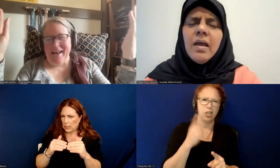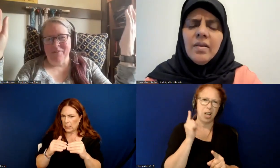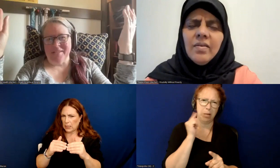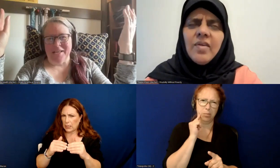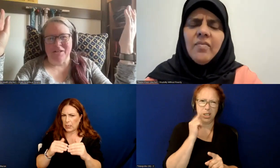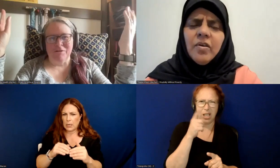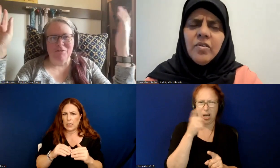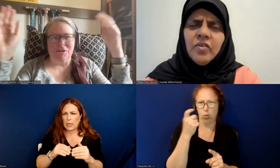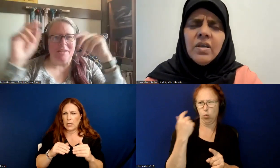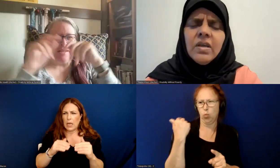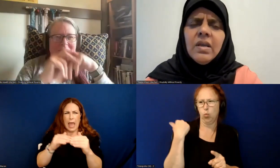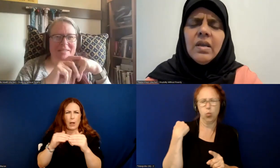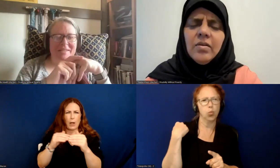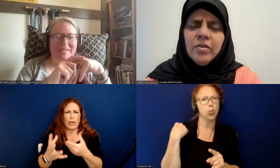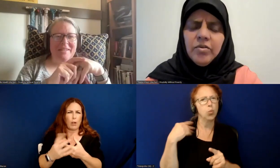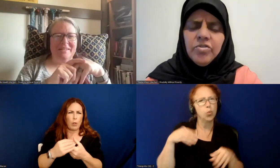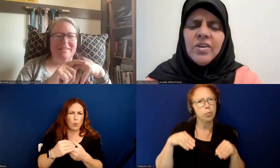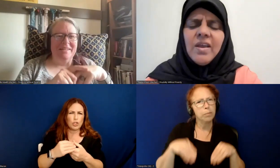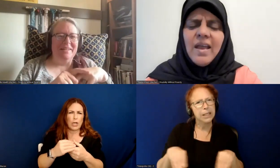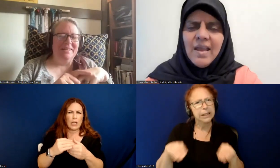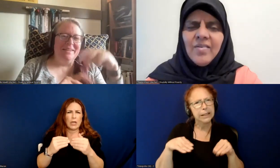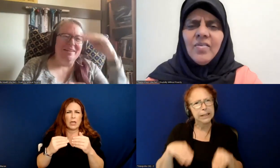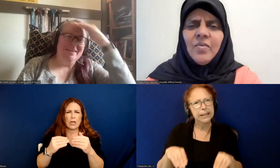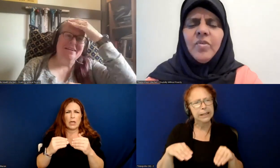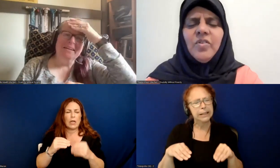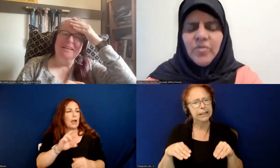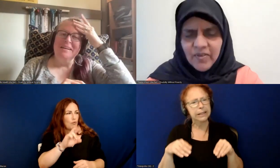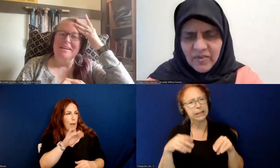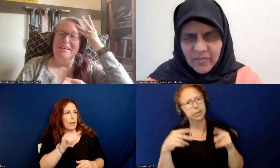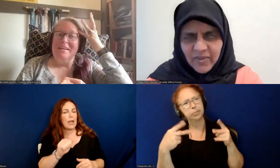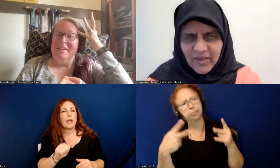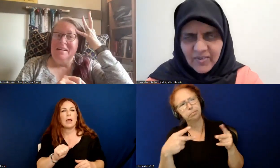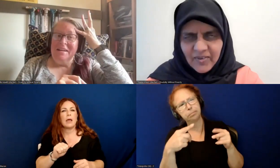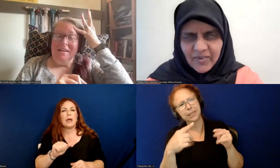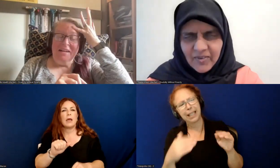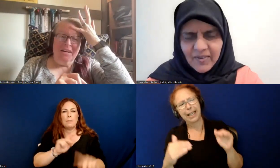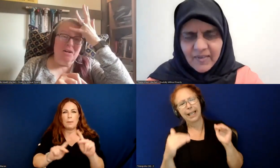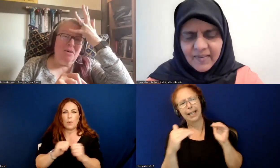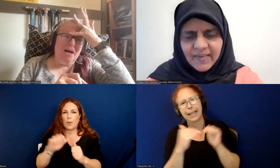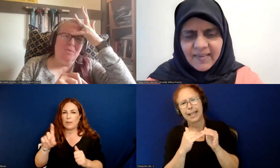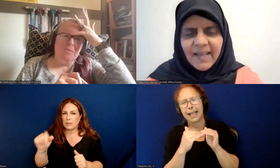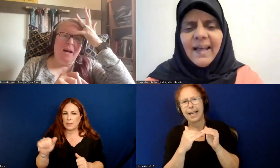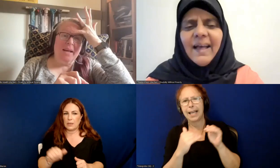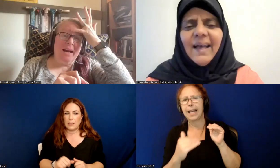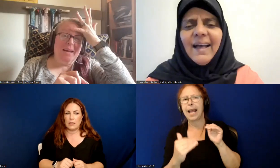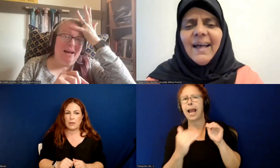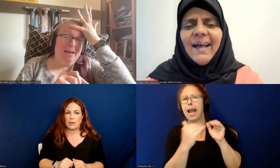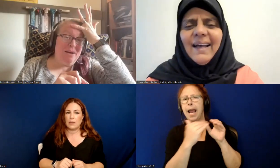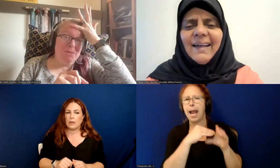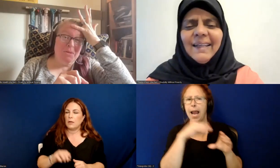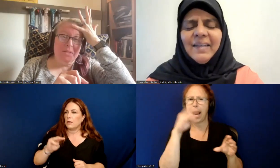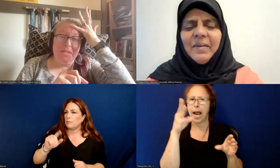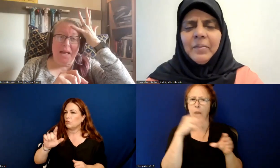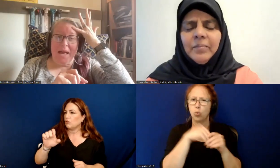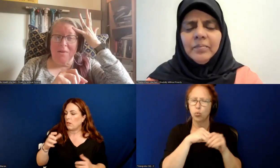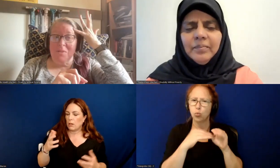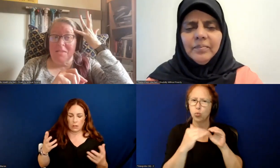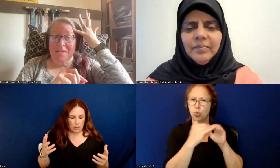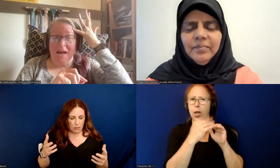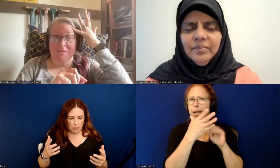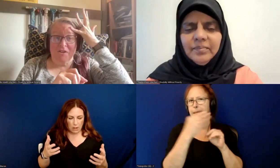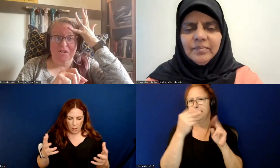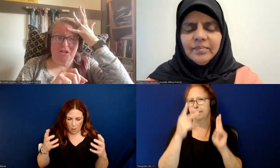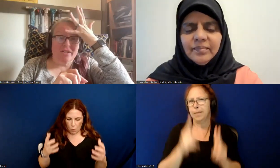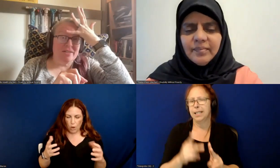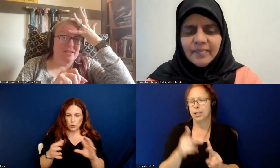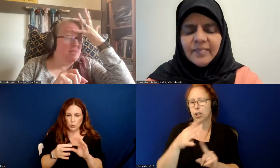For equity, inclusion, diversity, and inclusion, and persons with disabilities. oh, I always want to say